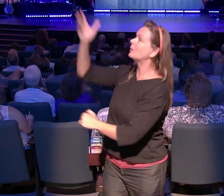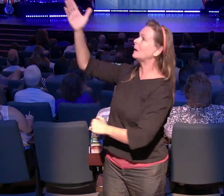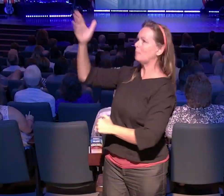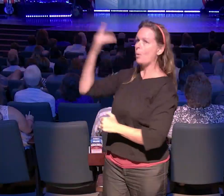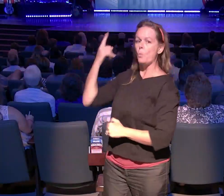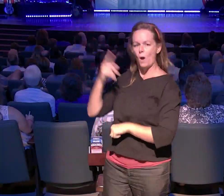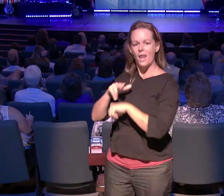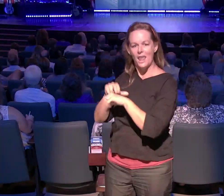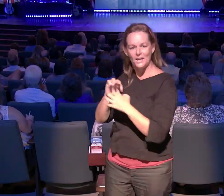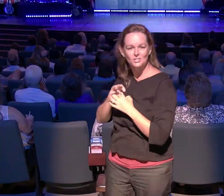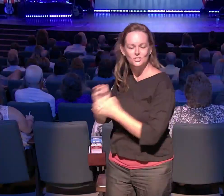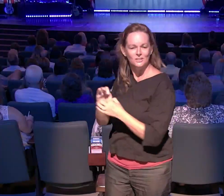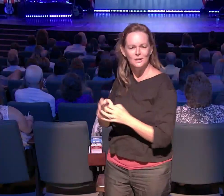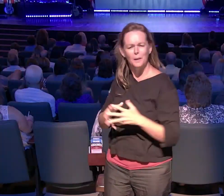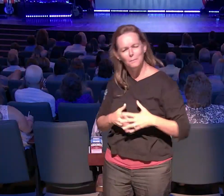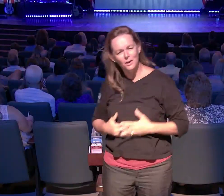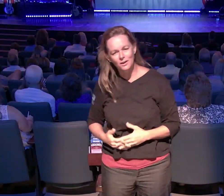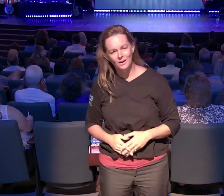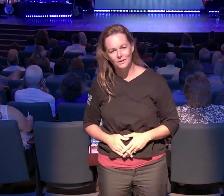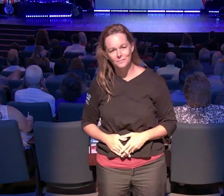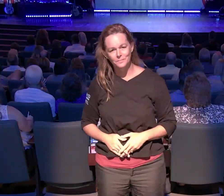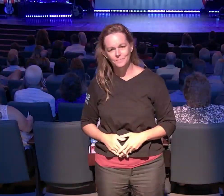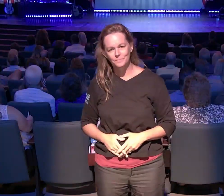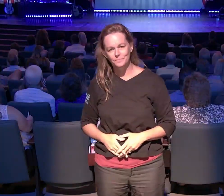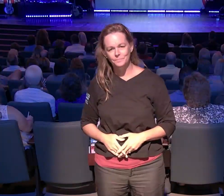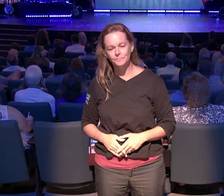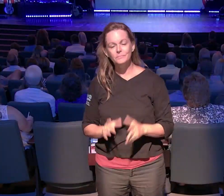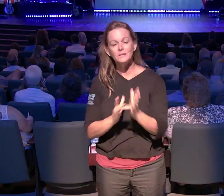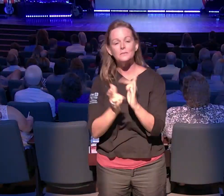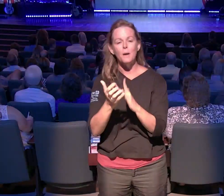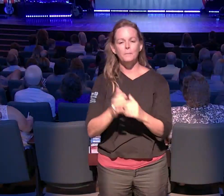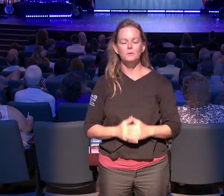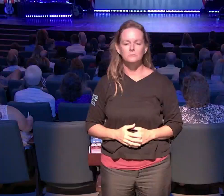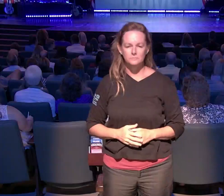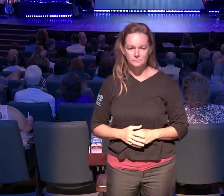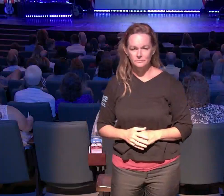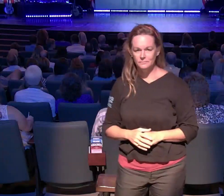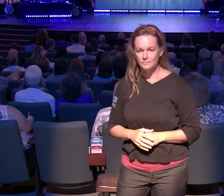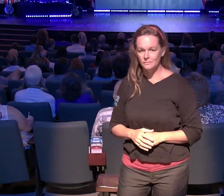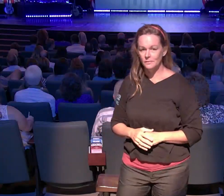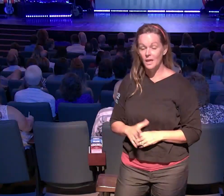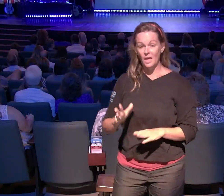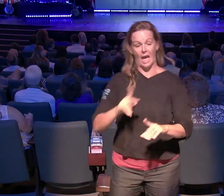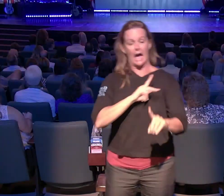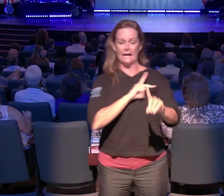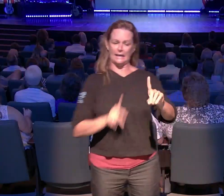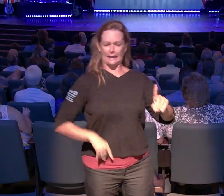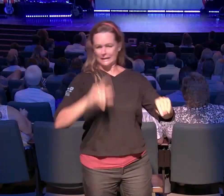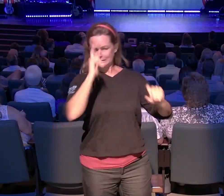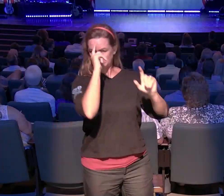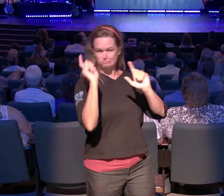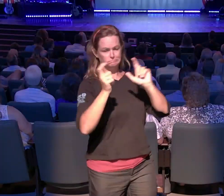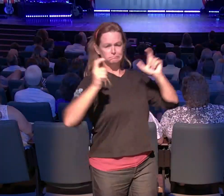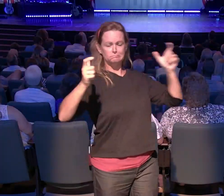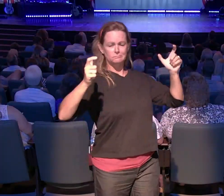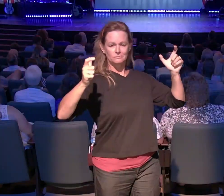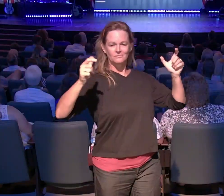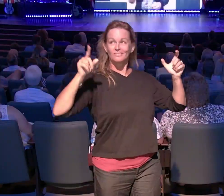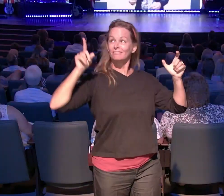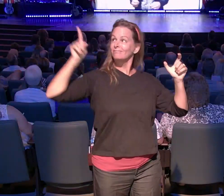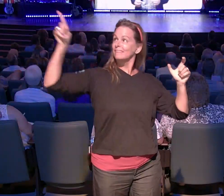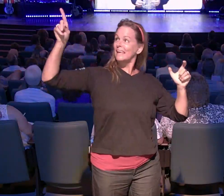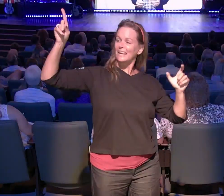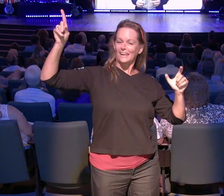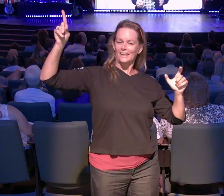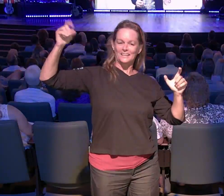direction. Proverbs 21:1 says, "The Lord can control a king's mind as he controls a river. He can direct it as he pleases." And